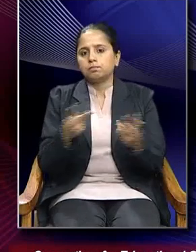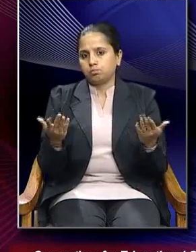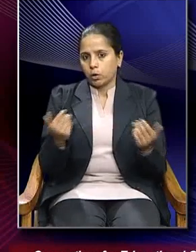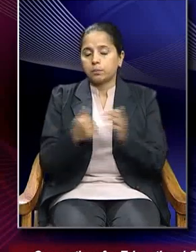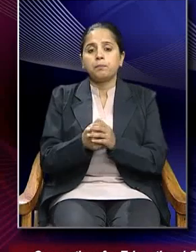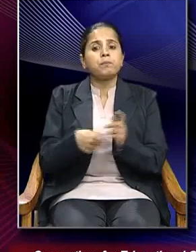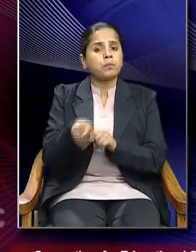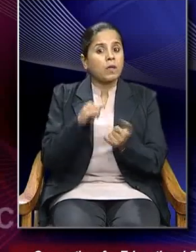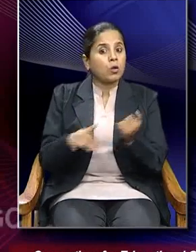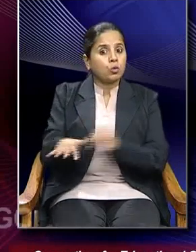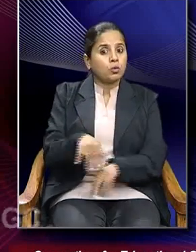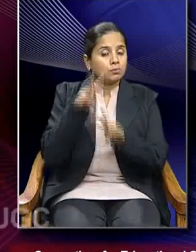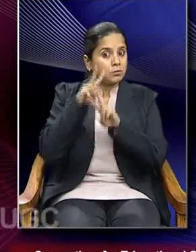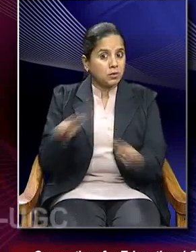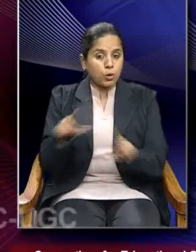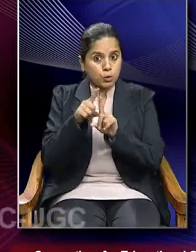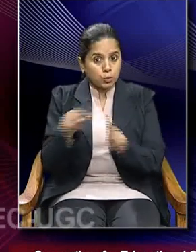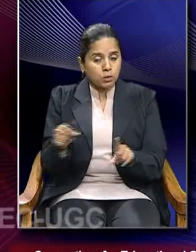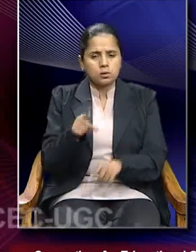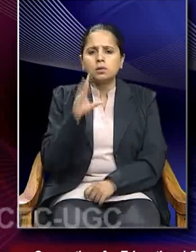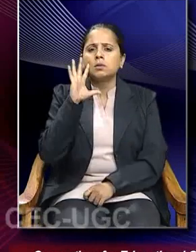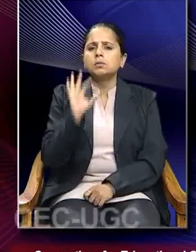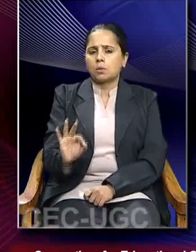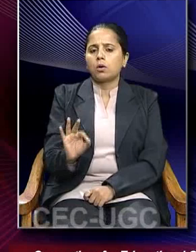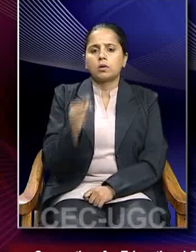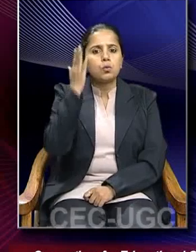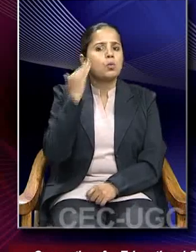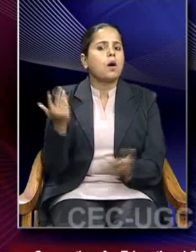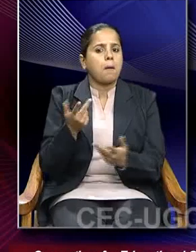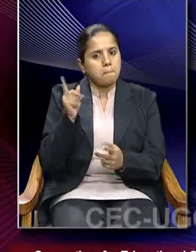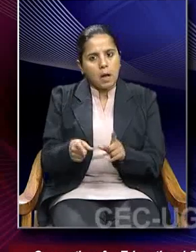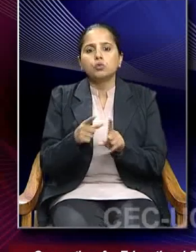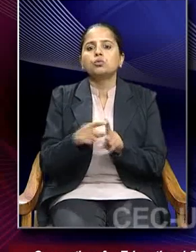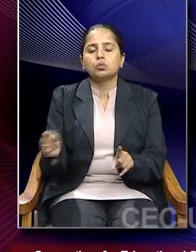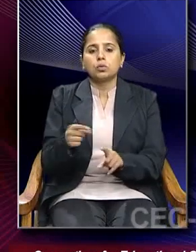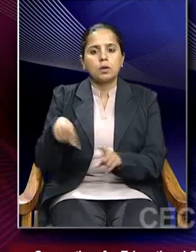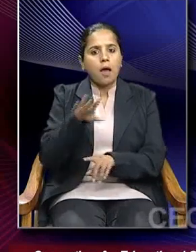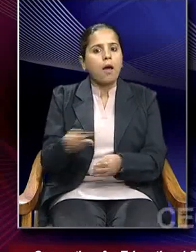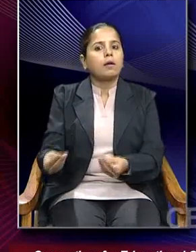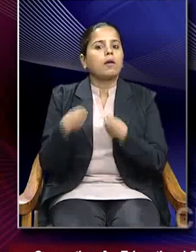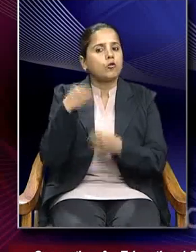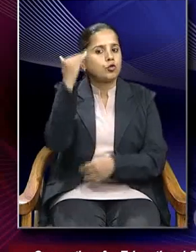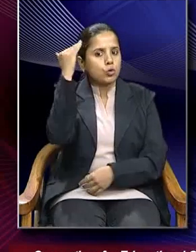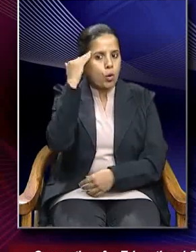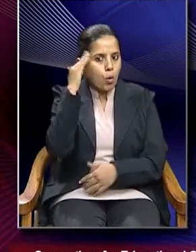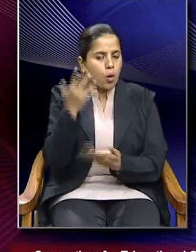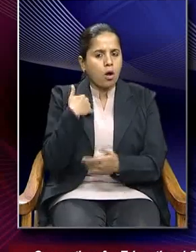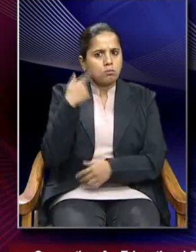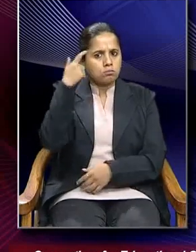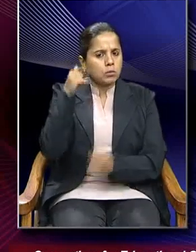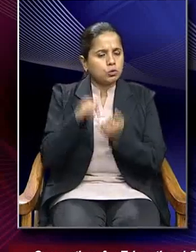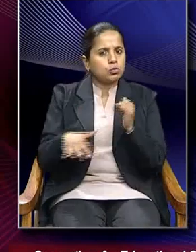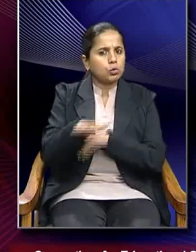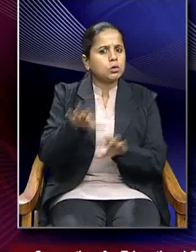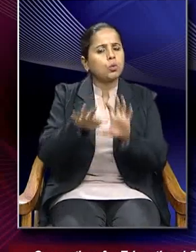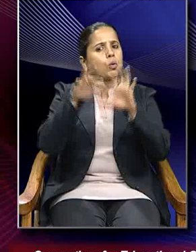Conducting sociological research is very important. Why? Because it provides knowledge concerning the social